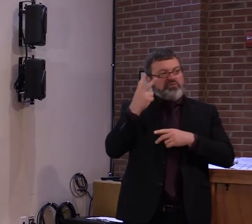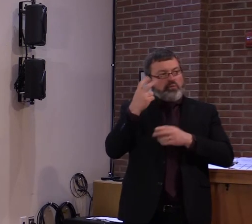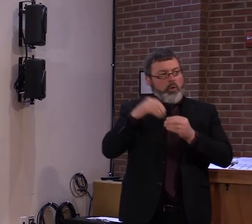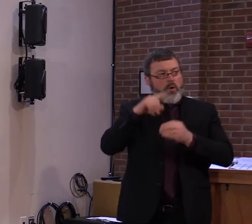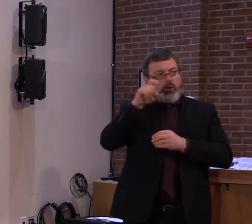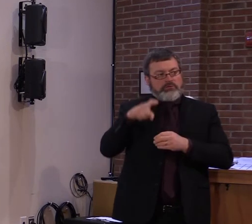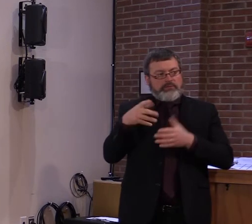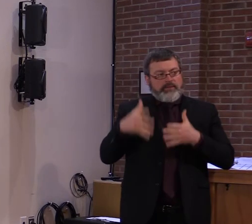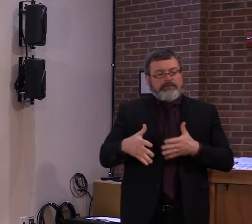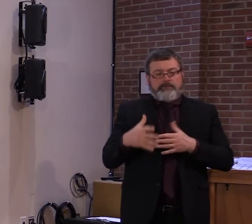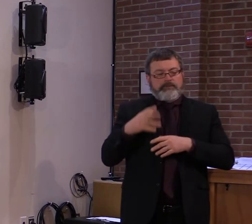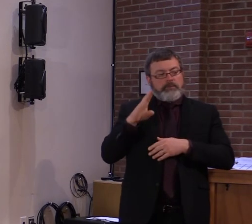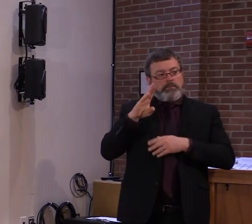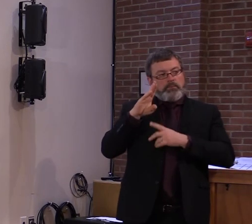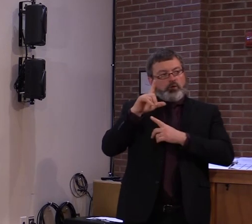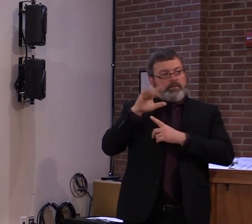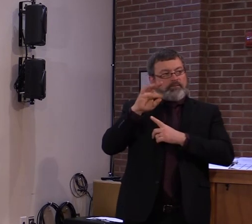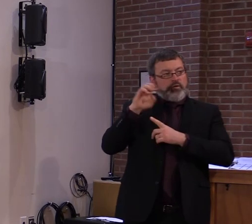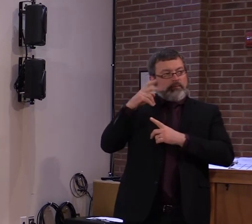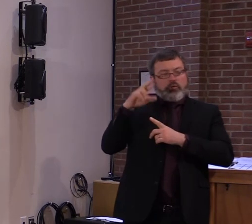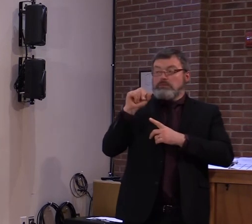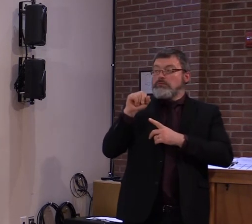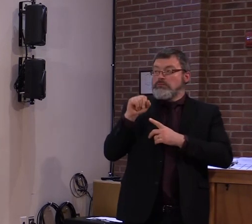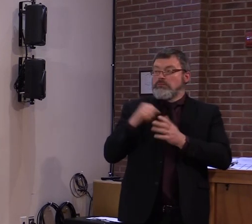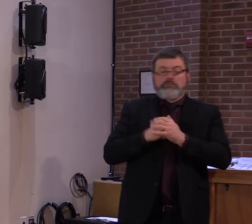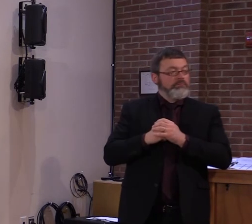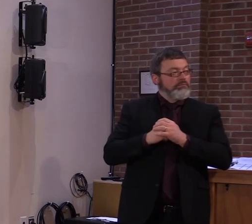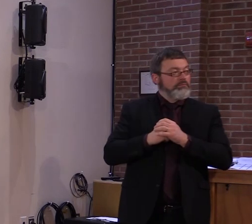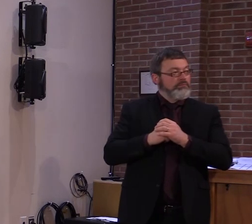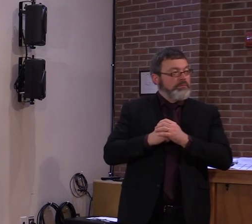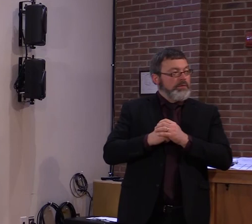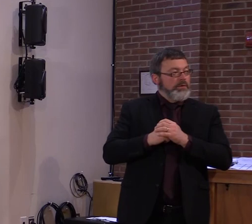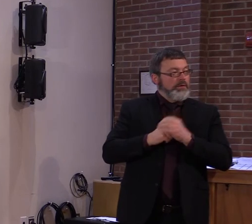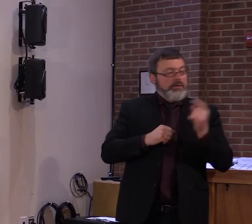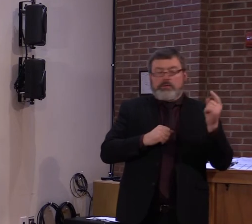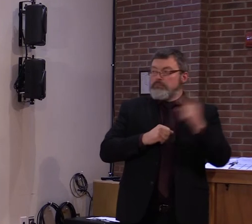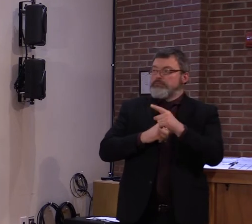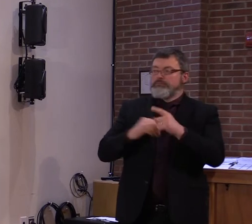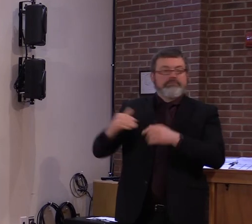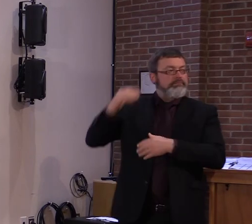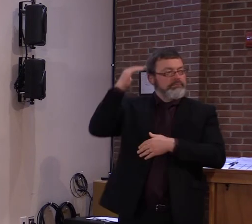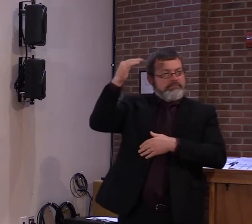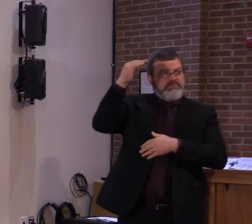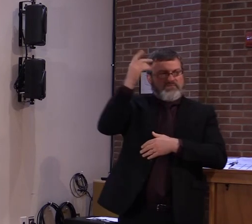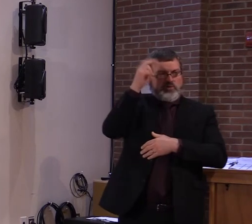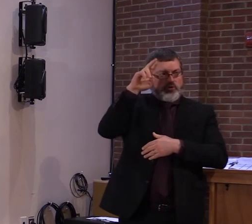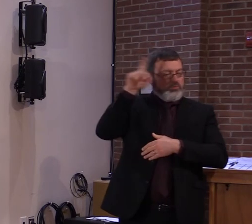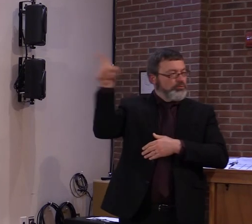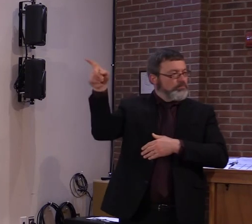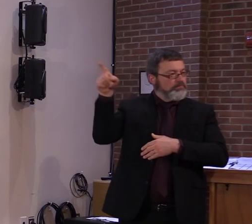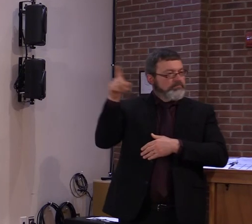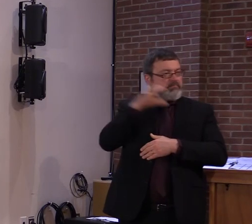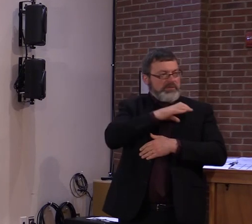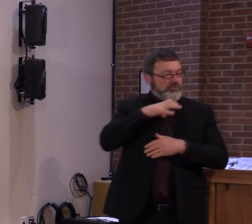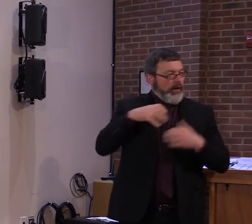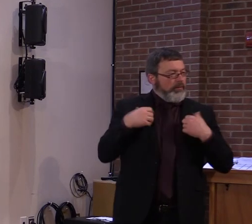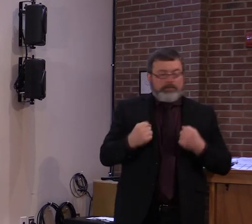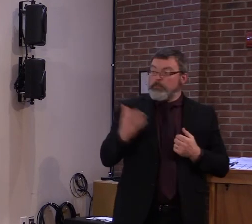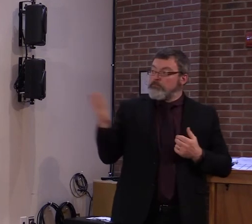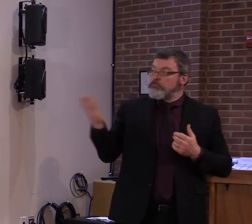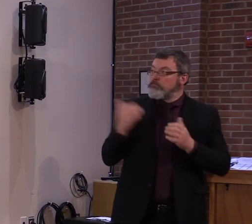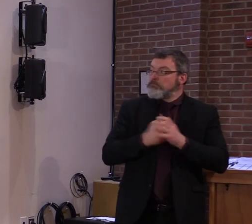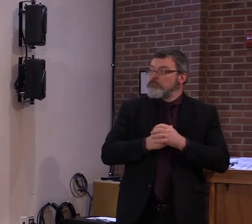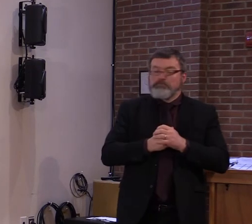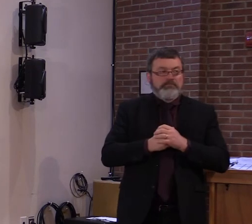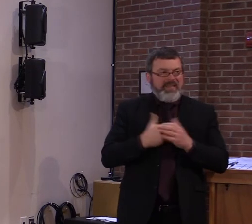question is for Dr. Levine. I'm following up on Greg. Question from the County Courier. Said that the health department